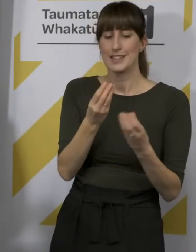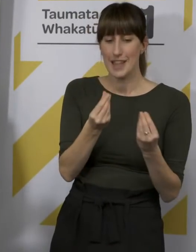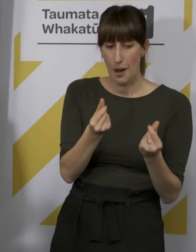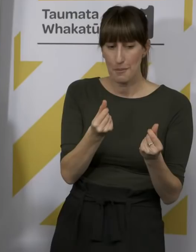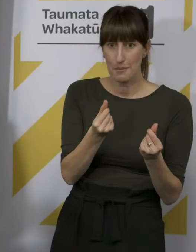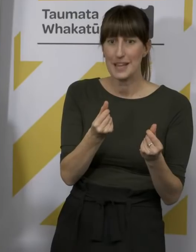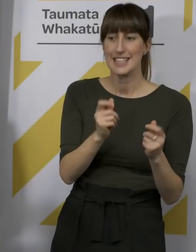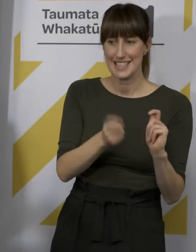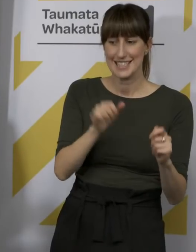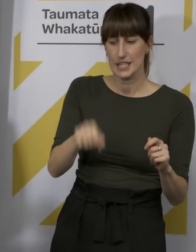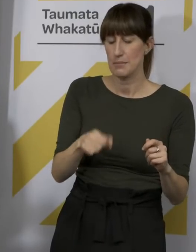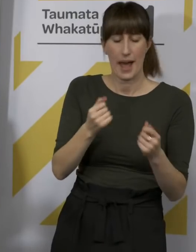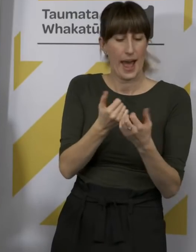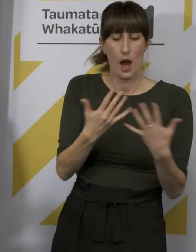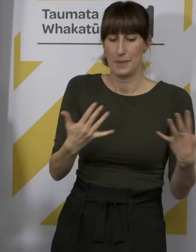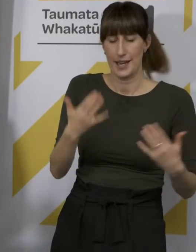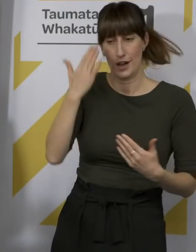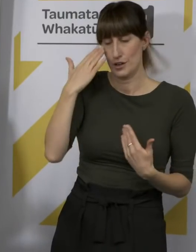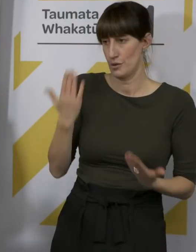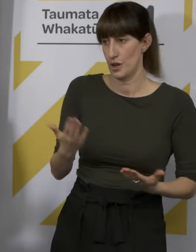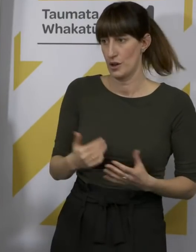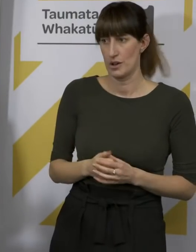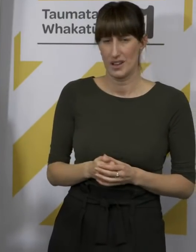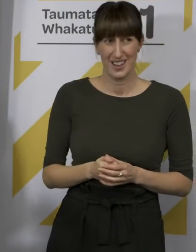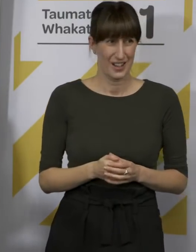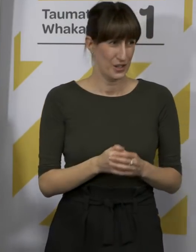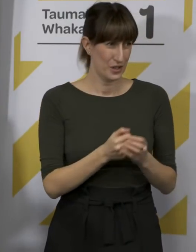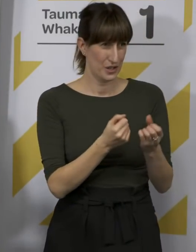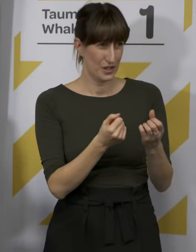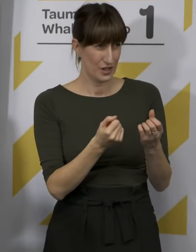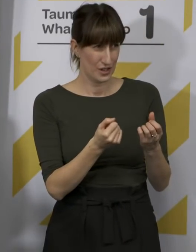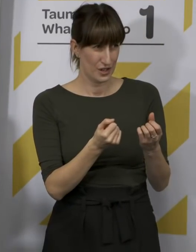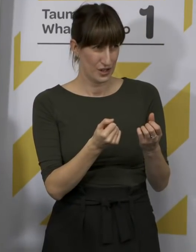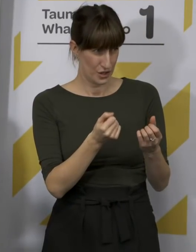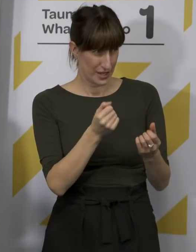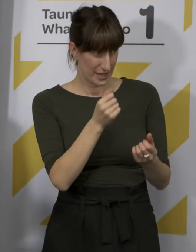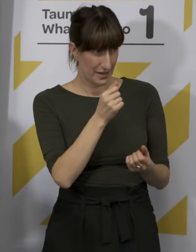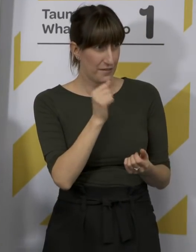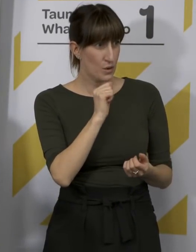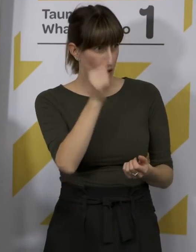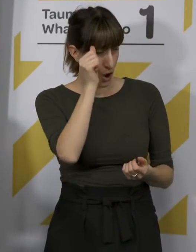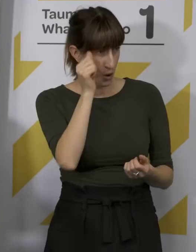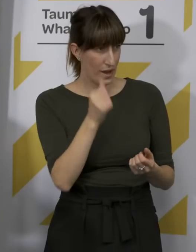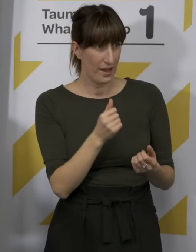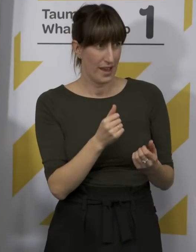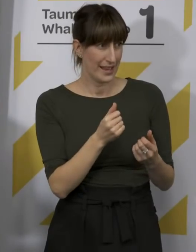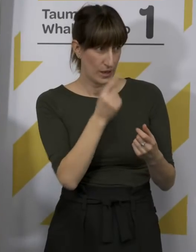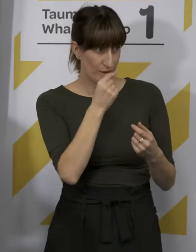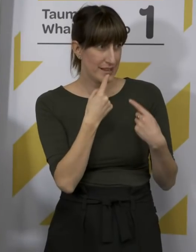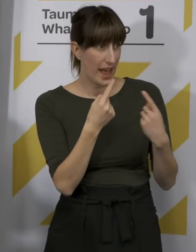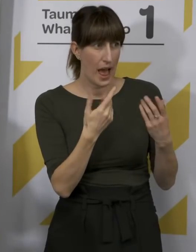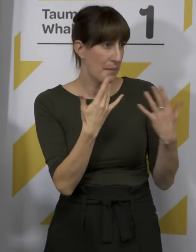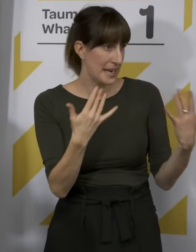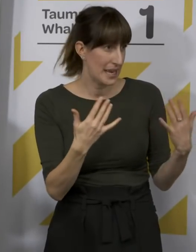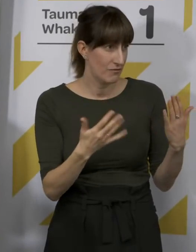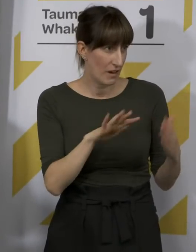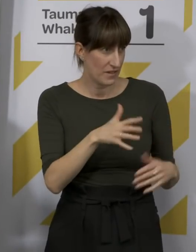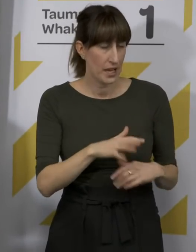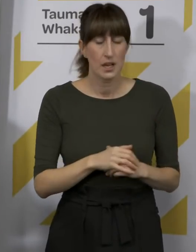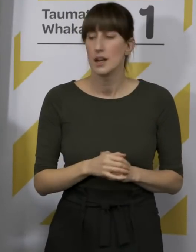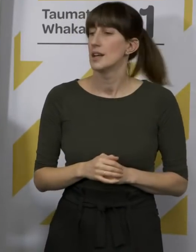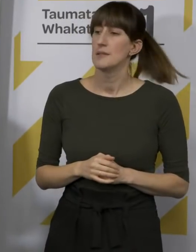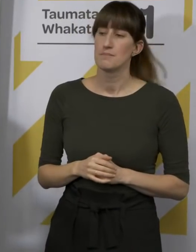got a bit of an indication as to how many might have been tested and how many weren't. So why not share that? I don't know the number. At the moment, I can say I know some